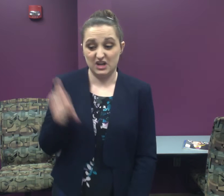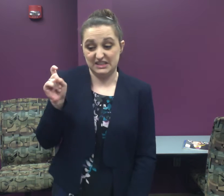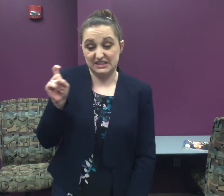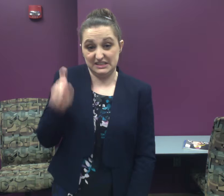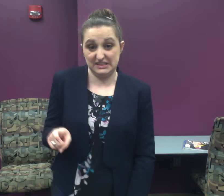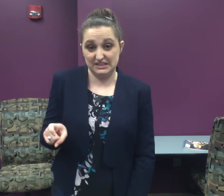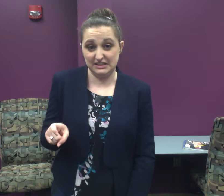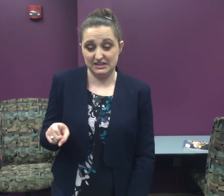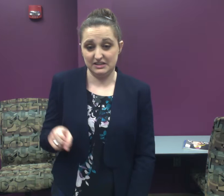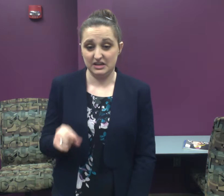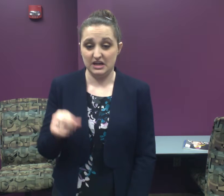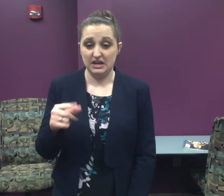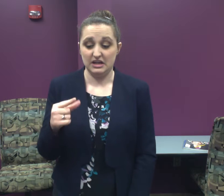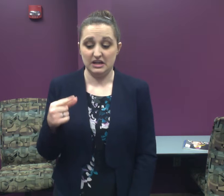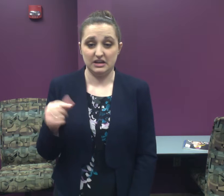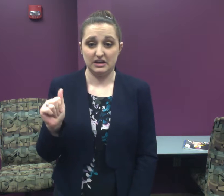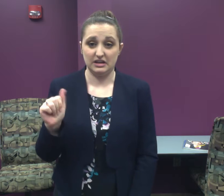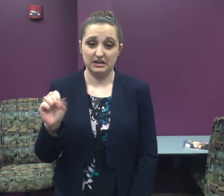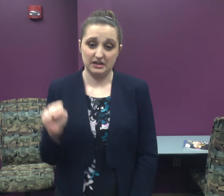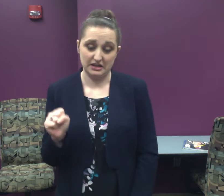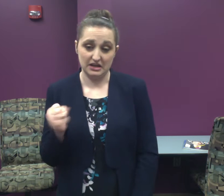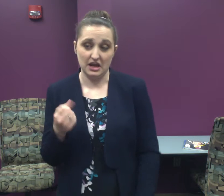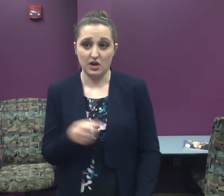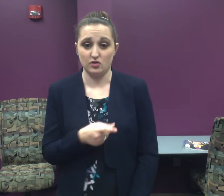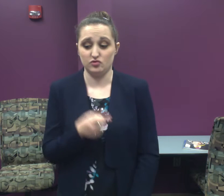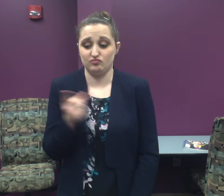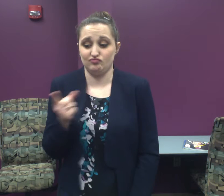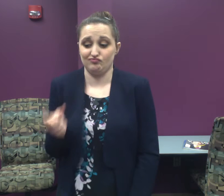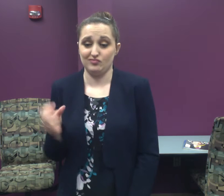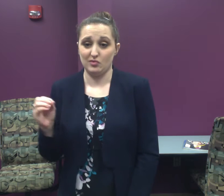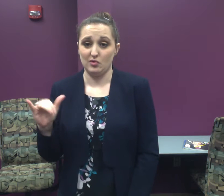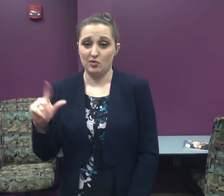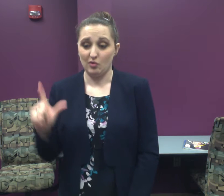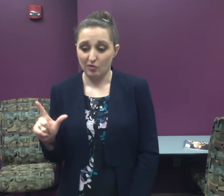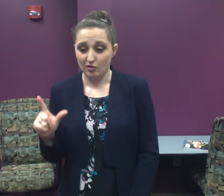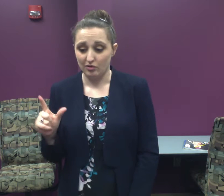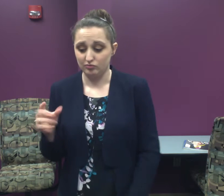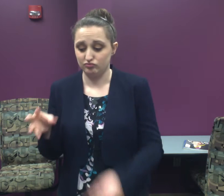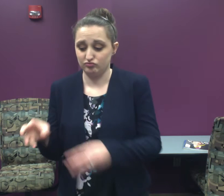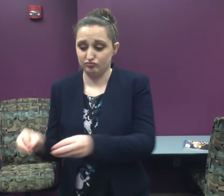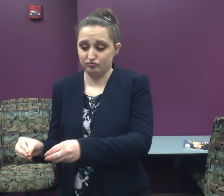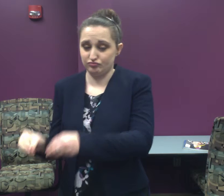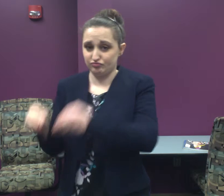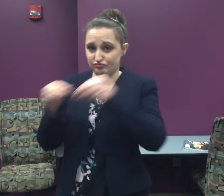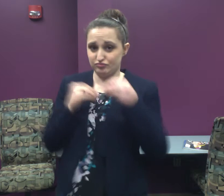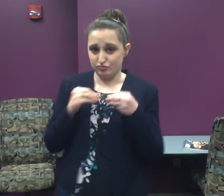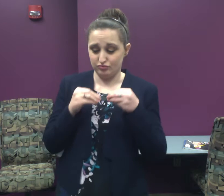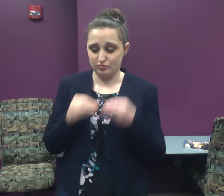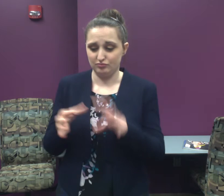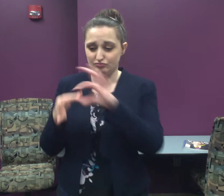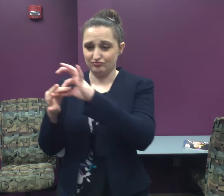don't like it, try and rebel from us. So that relationship between Eastern Germany and part of Eastern Europe and the Soviet Union is going to go